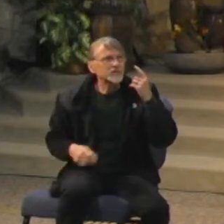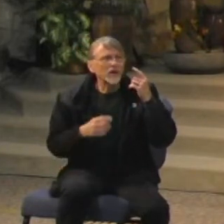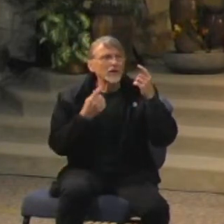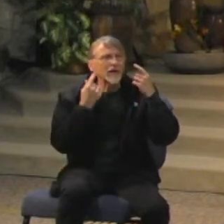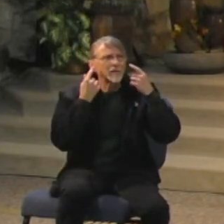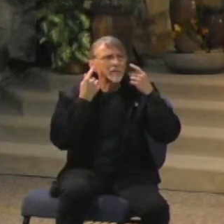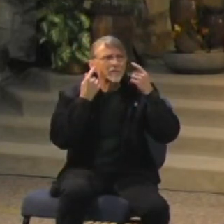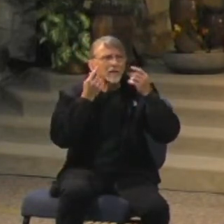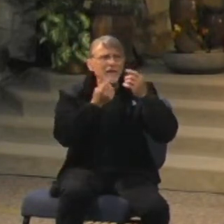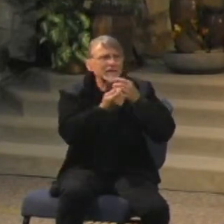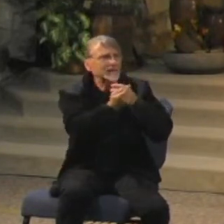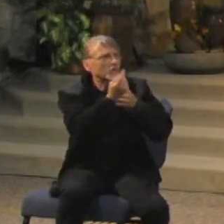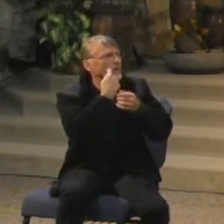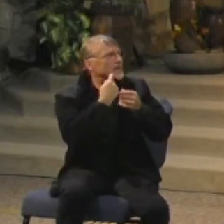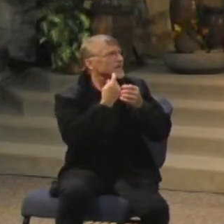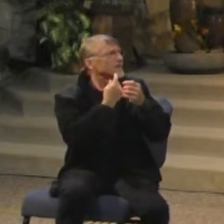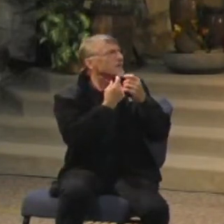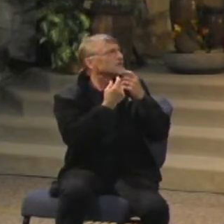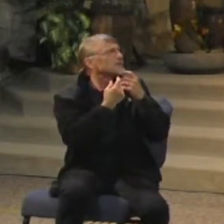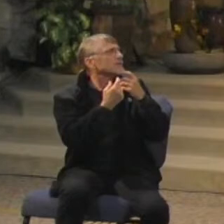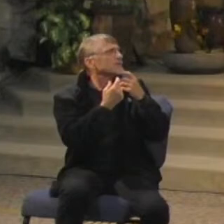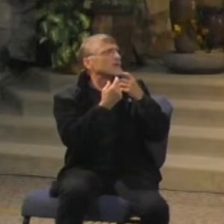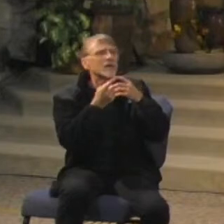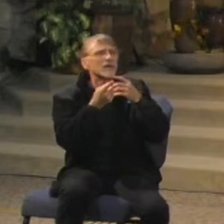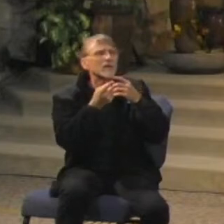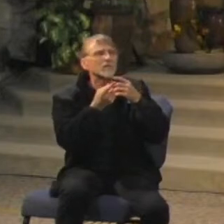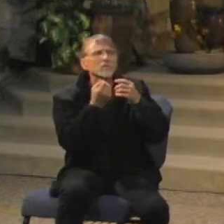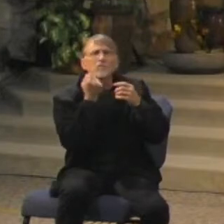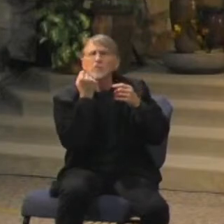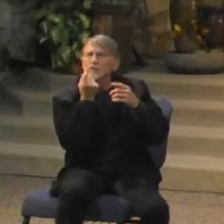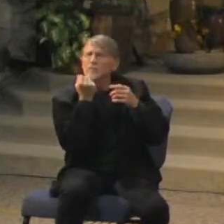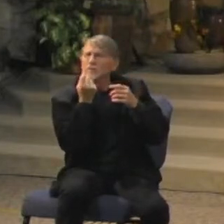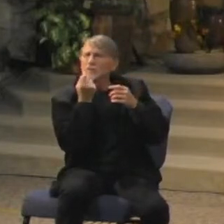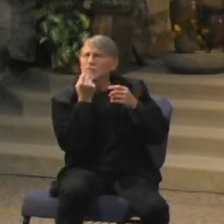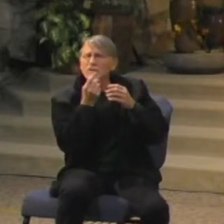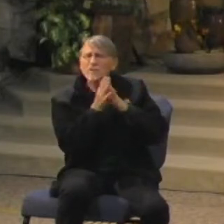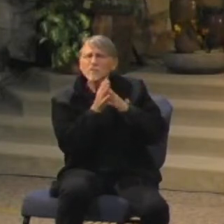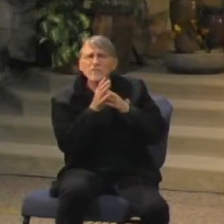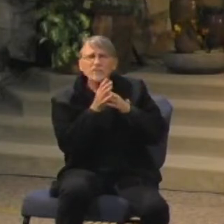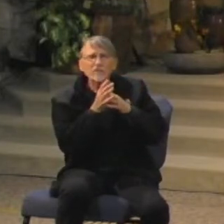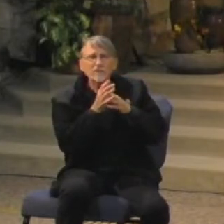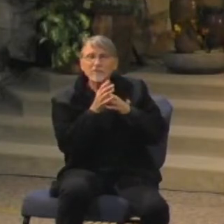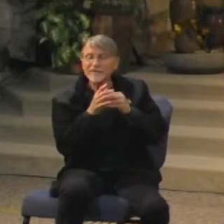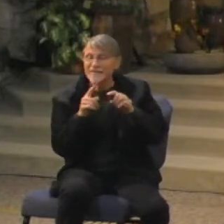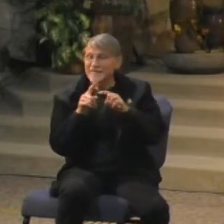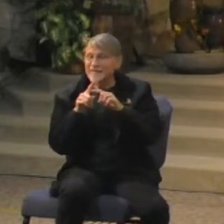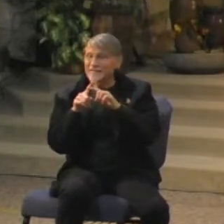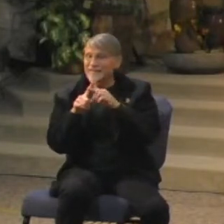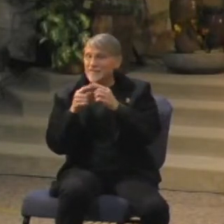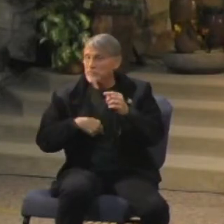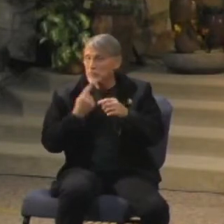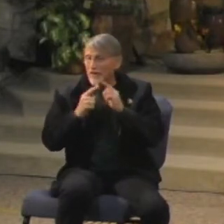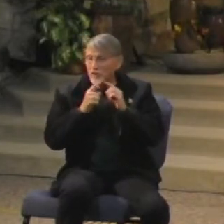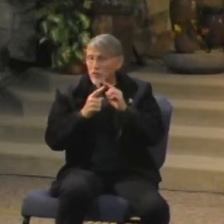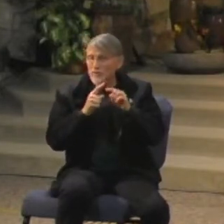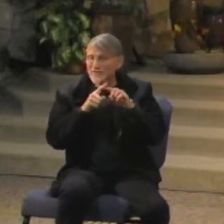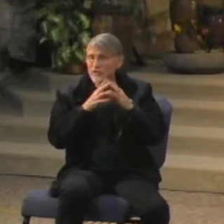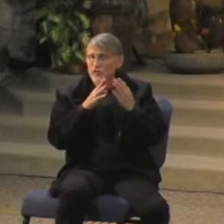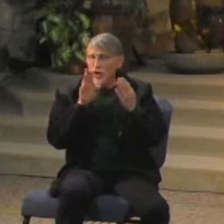Okay, I didn't quite get the question. I think the question was, you have a Bible in your own language and you can read that Bible.